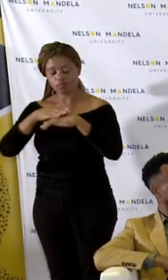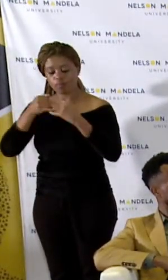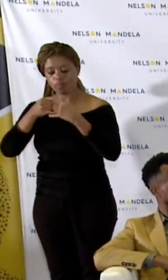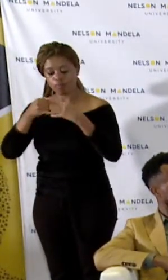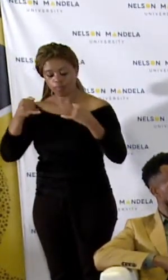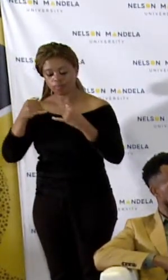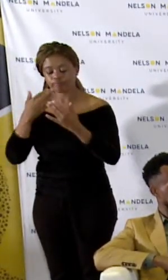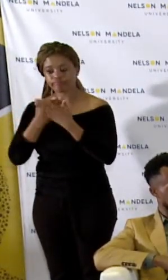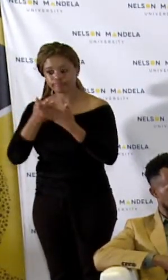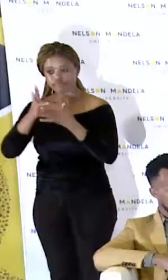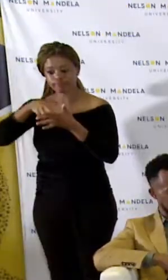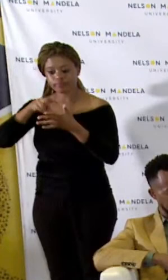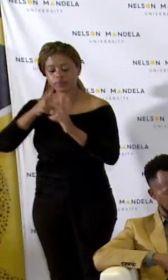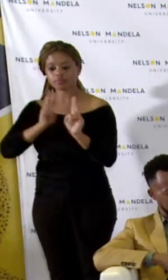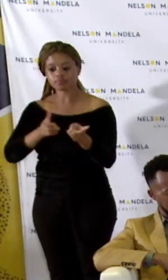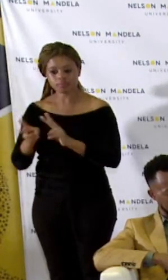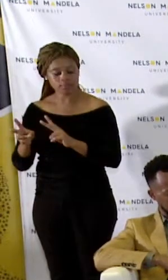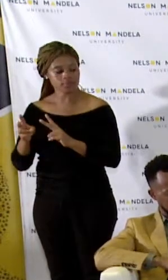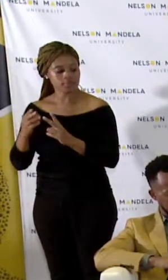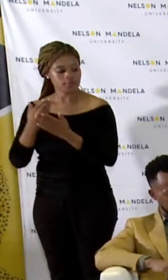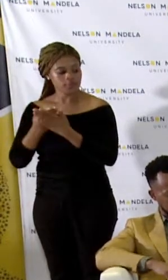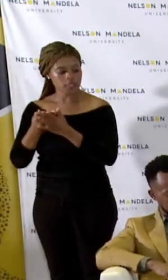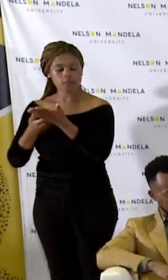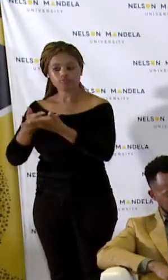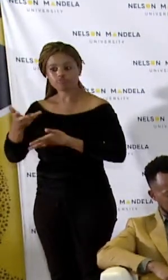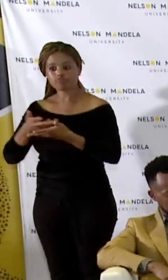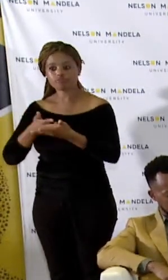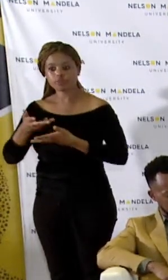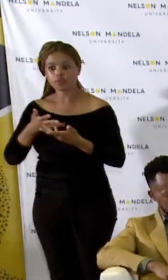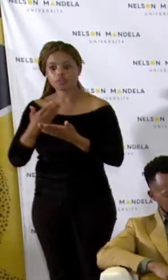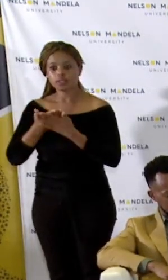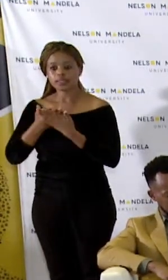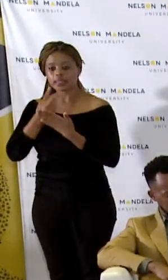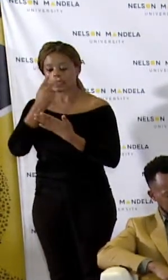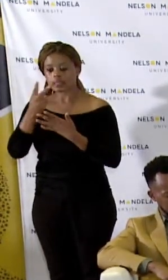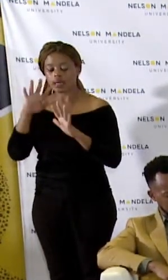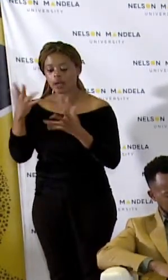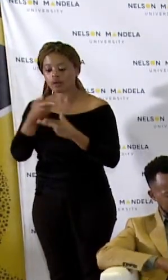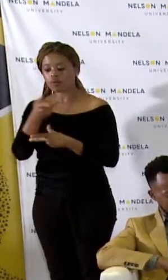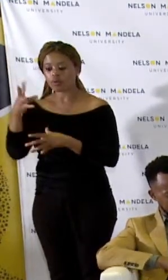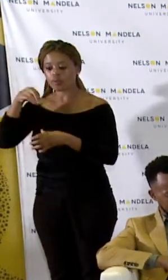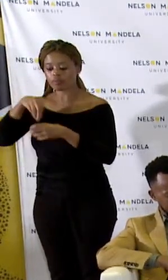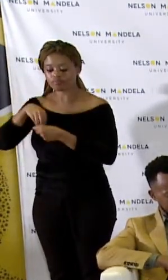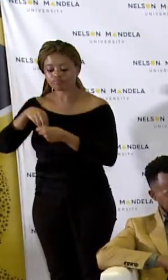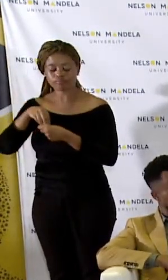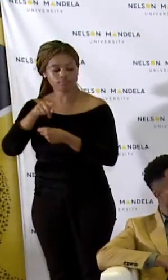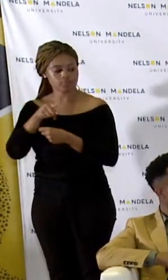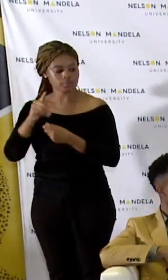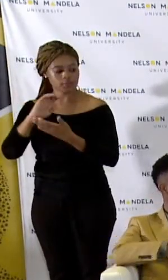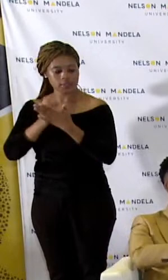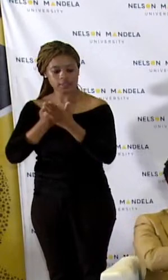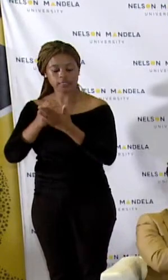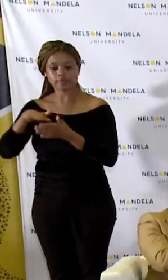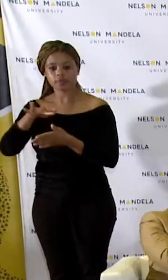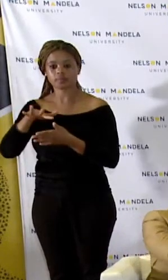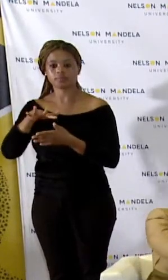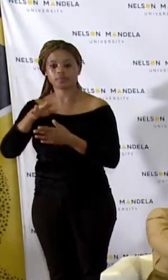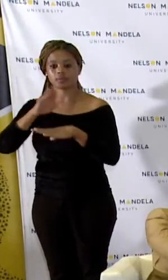up. And I hope that you'll use this time to really engage in seeing how you can be part of creating a safe space online.